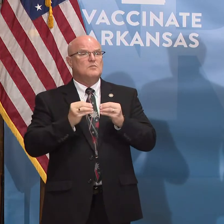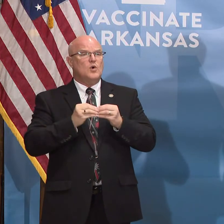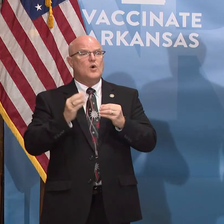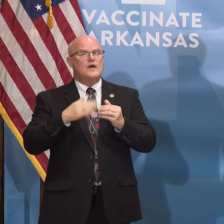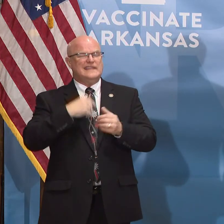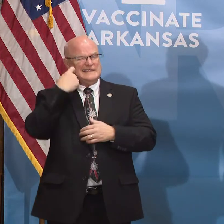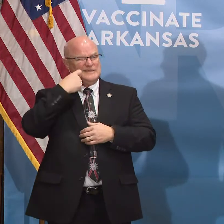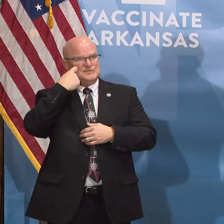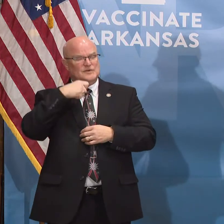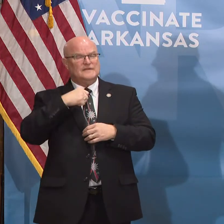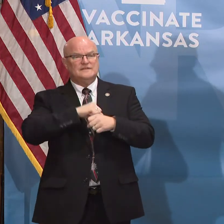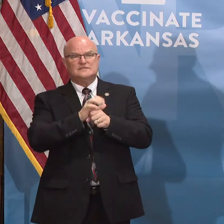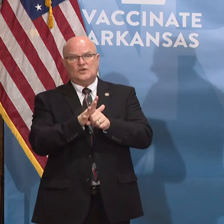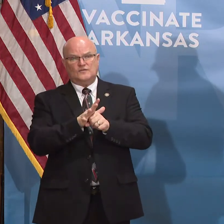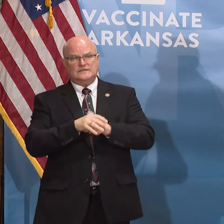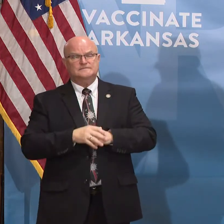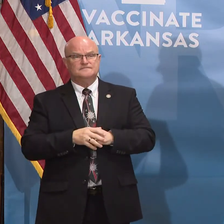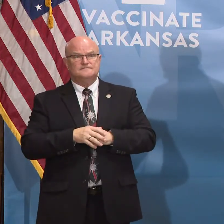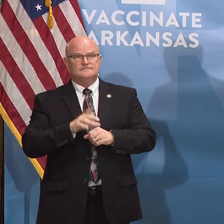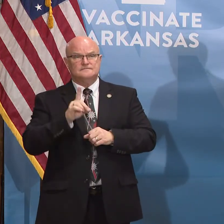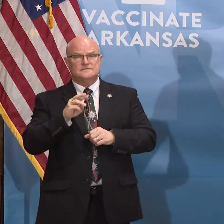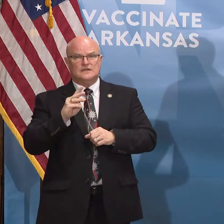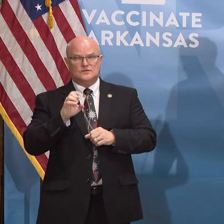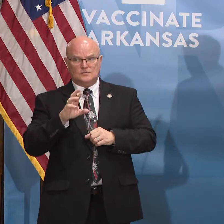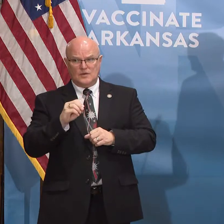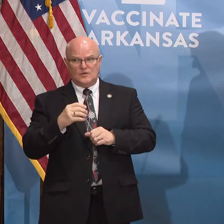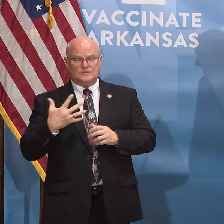than the previous variants. Dr. Merrill?